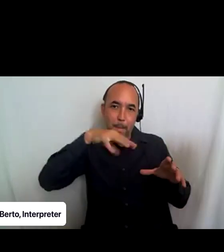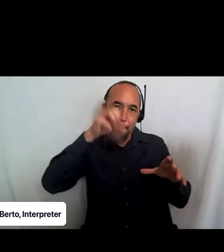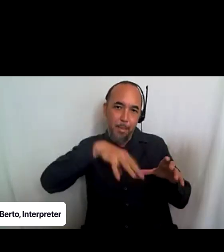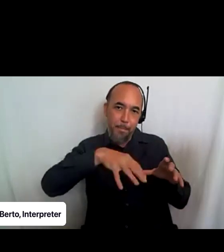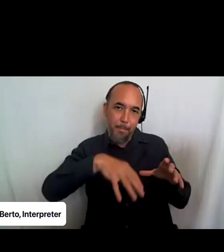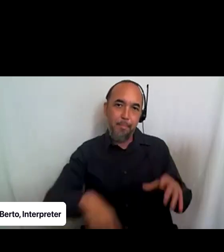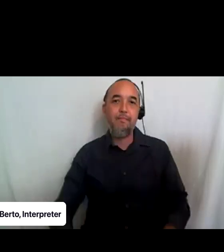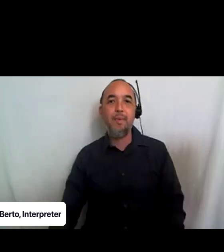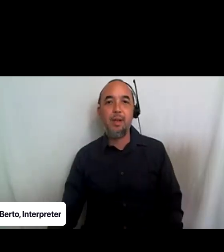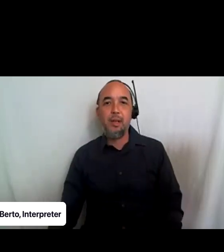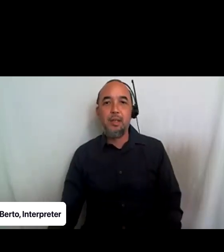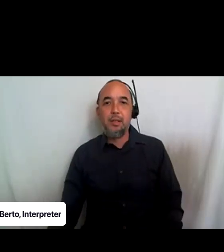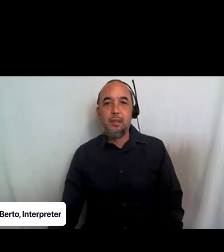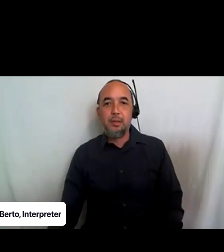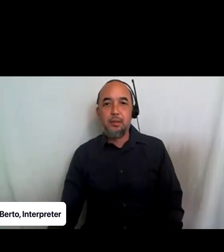1,